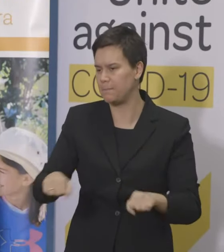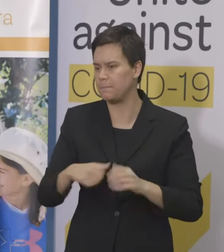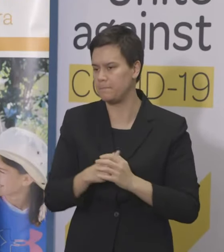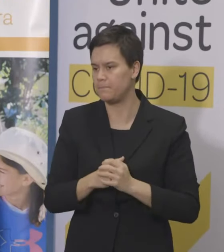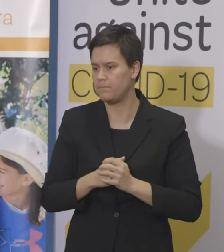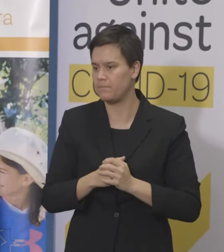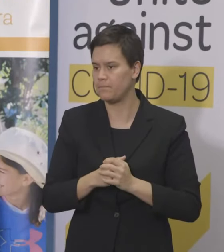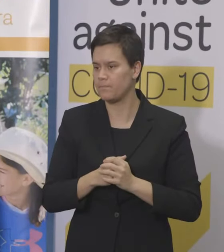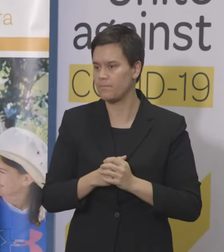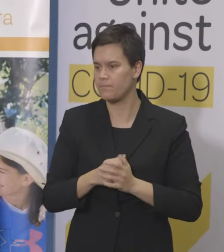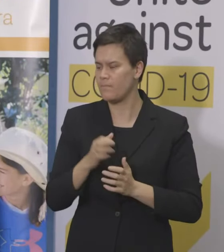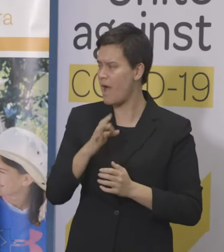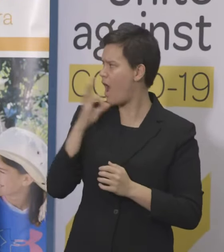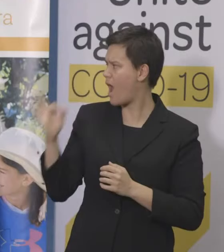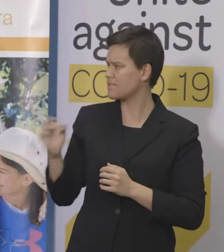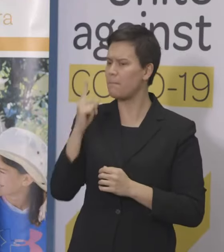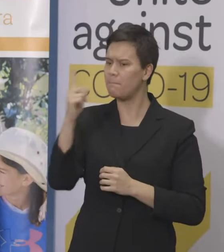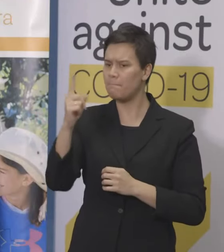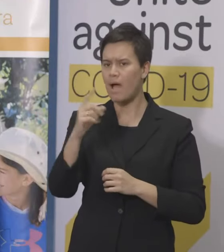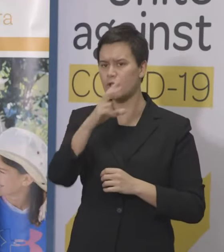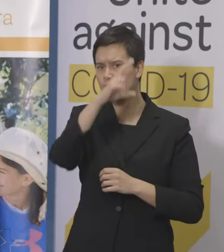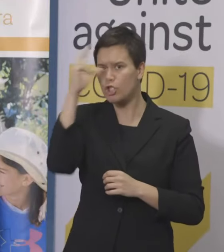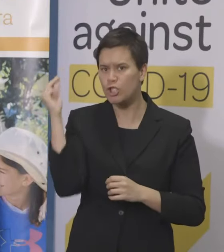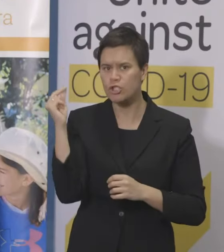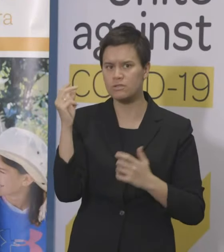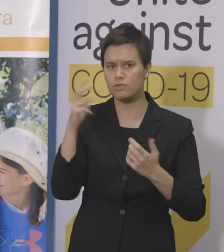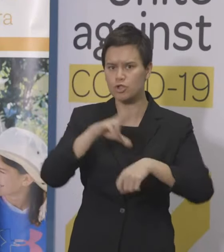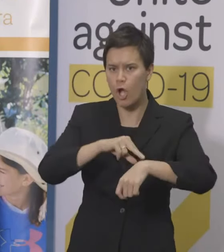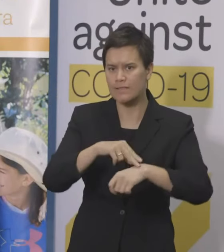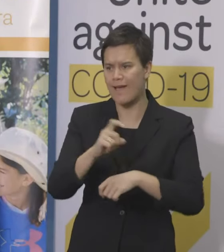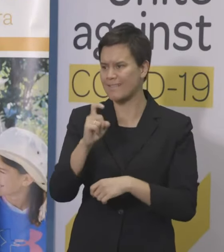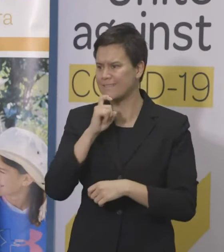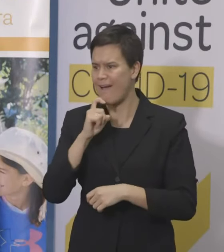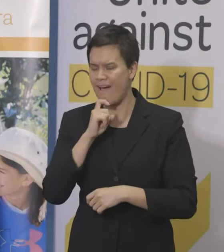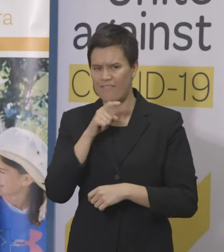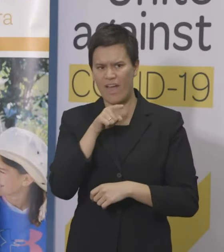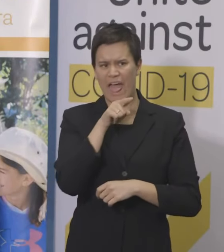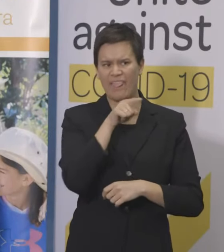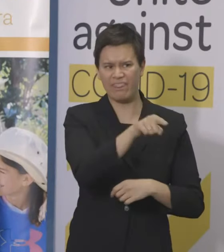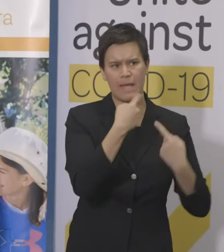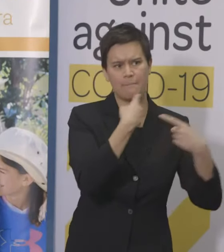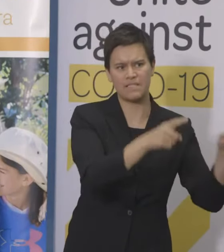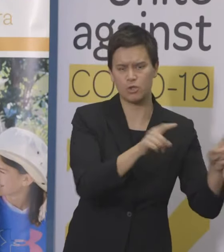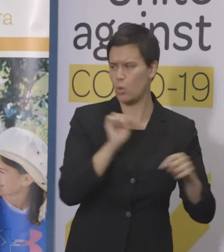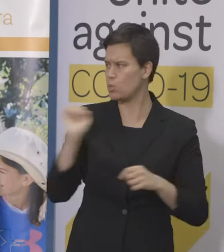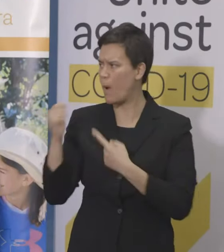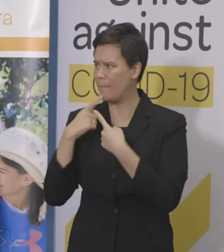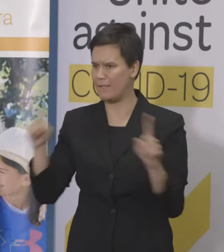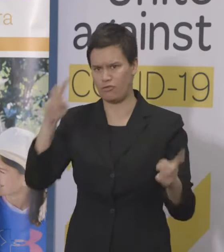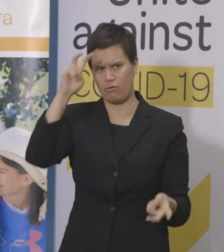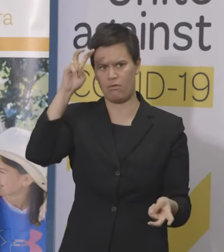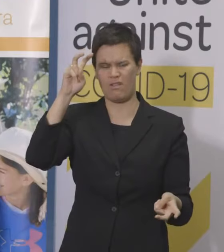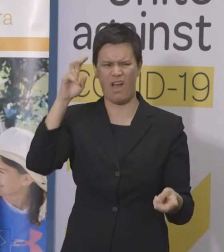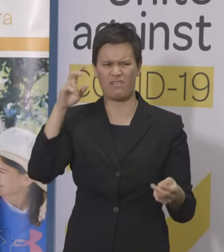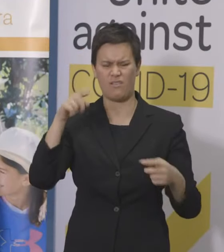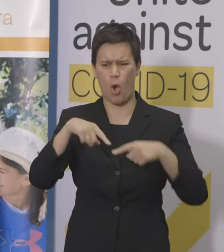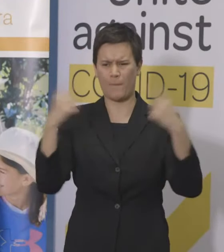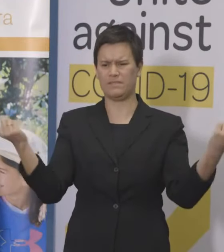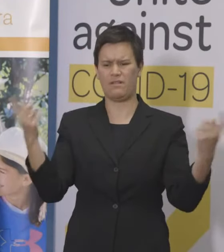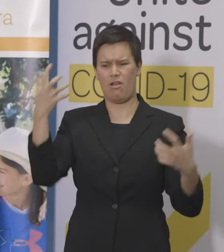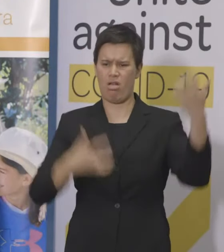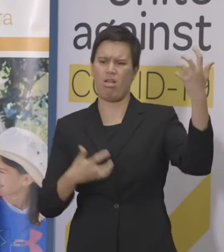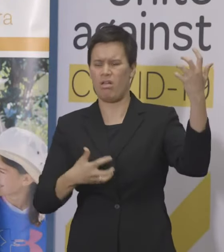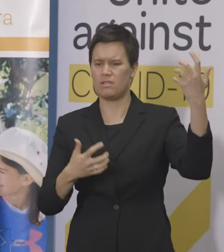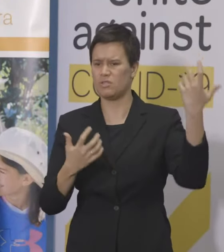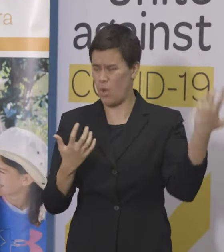workers, what they were saying and what was being repeated to the public, there was a huge disparity between those messages. So were the public misled, and does there need to be